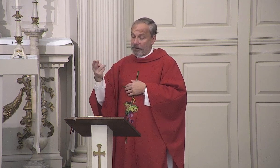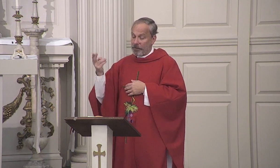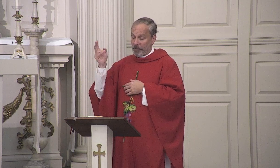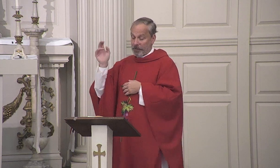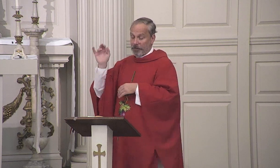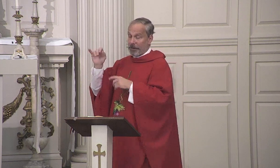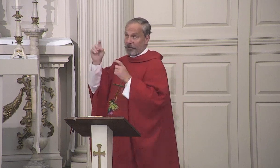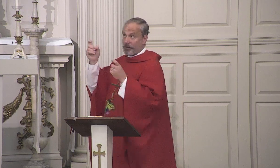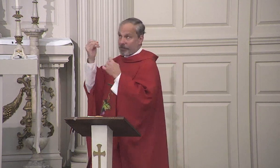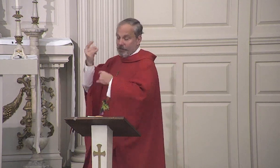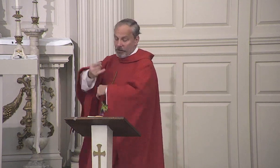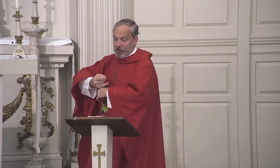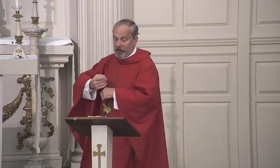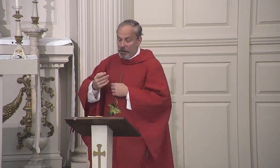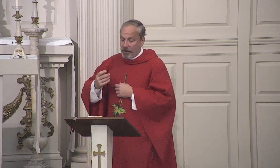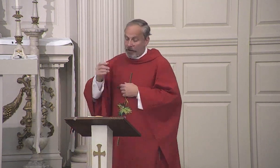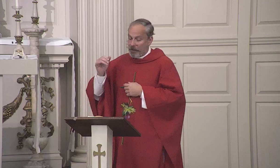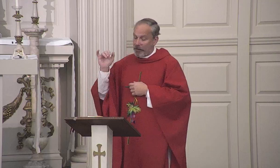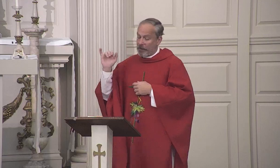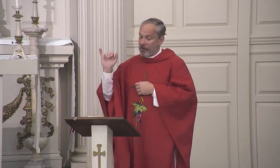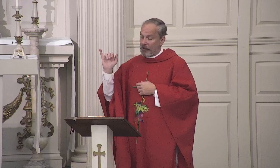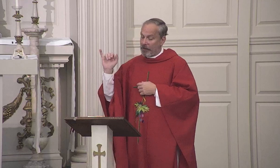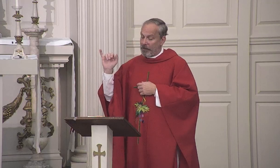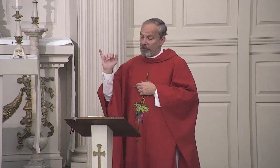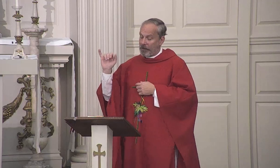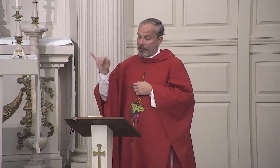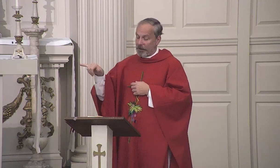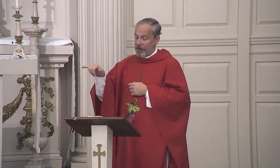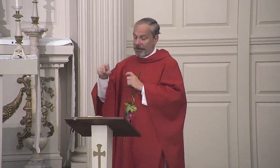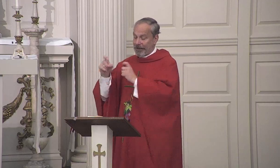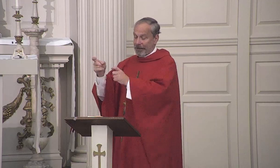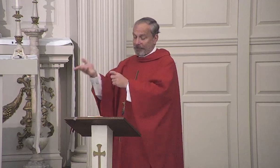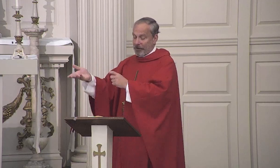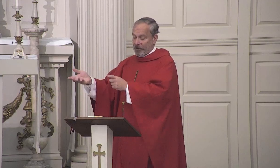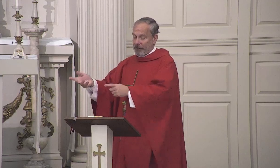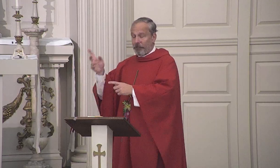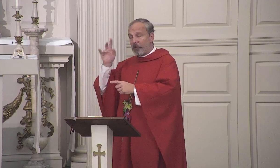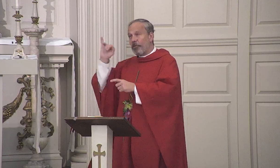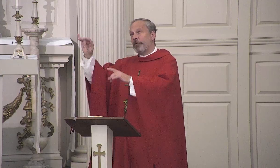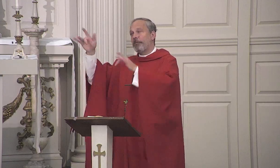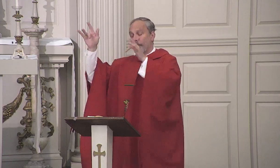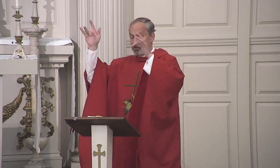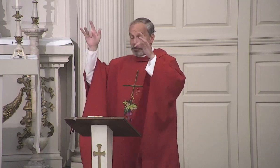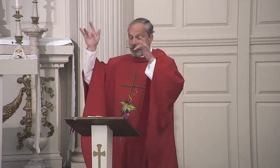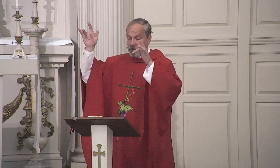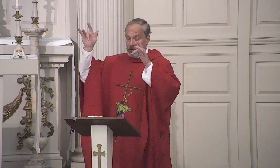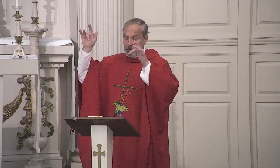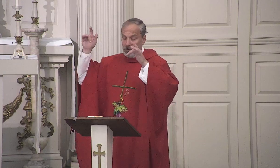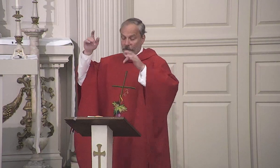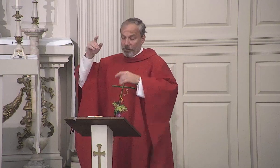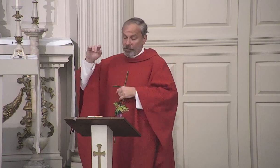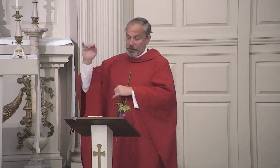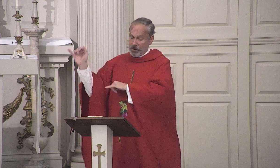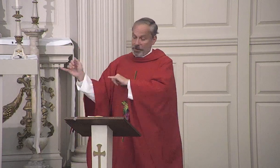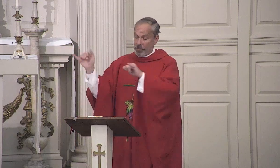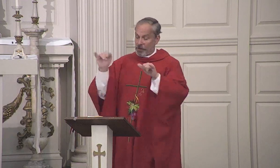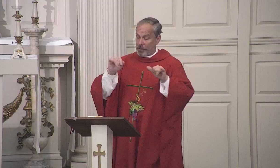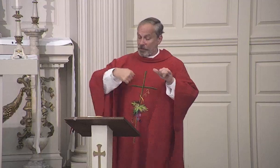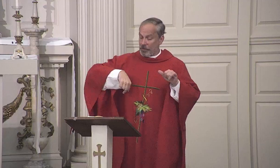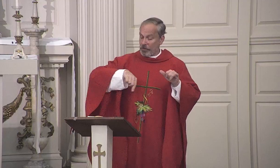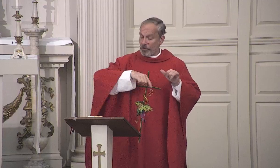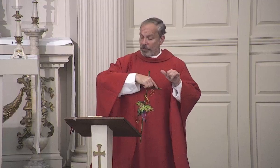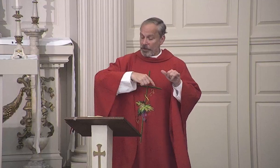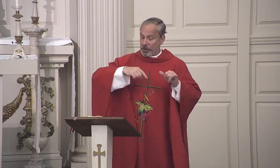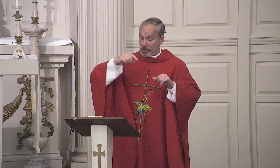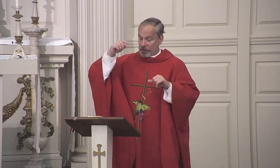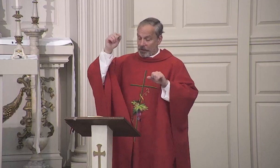which we celebrate today, brought him eternal splendor, so it may be